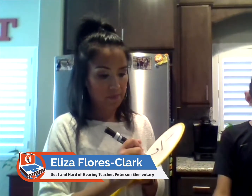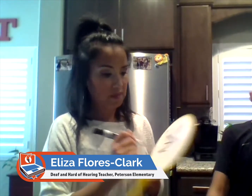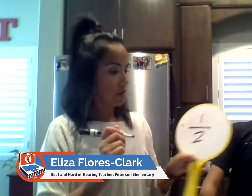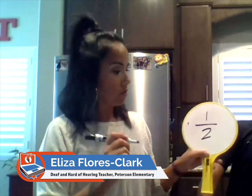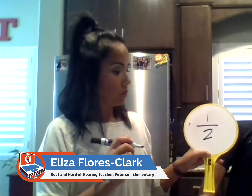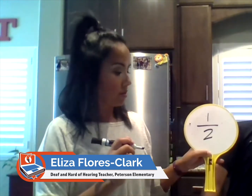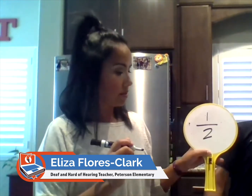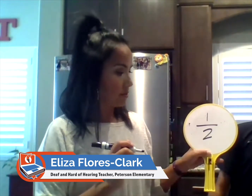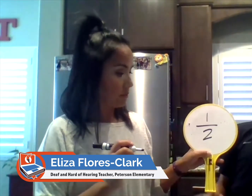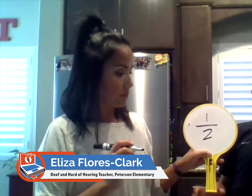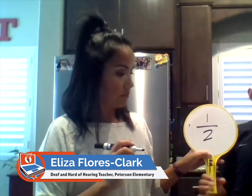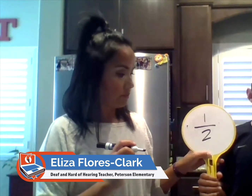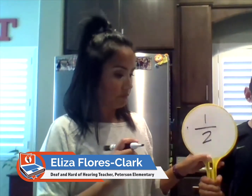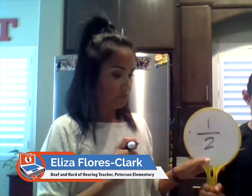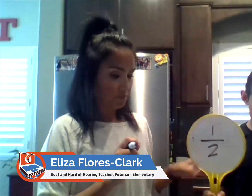Can you hold this?